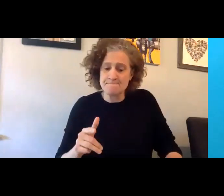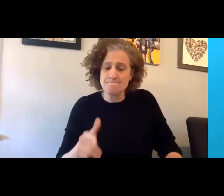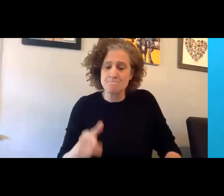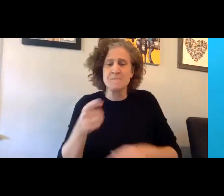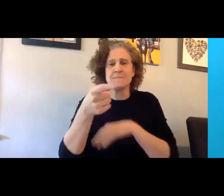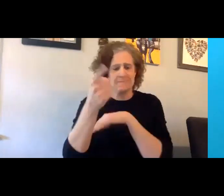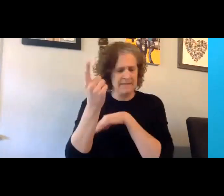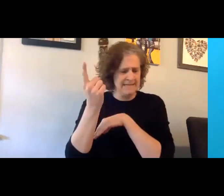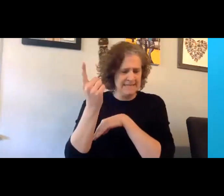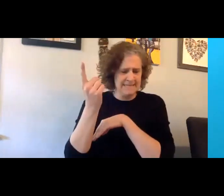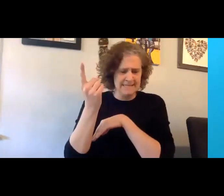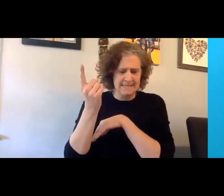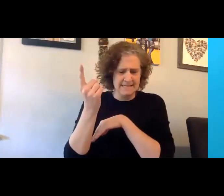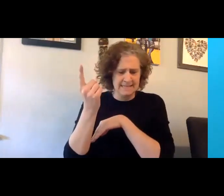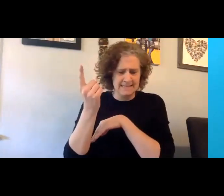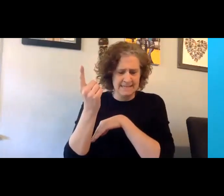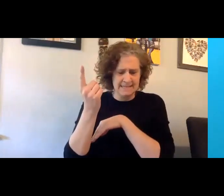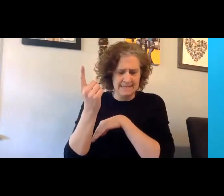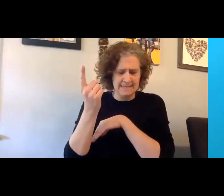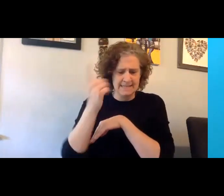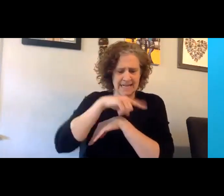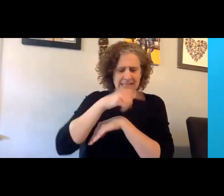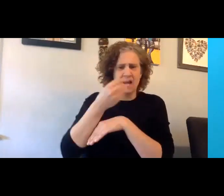Okay, and next,